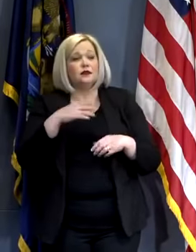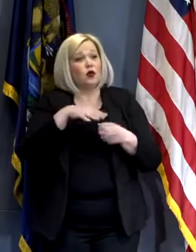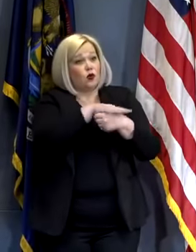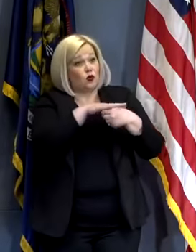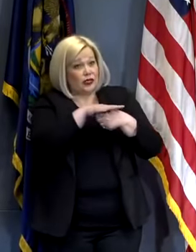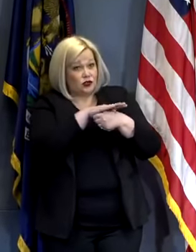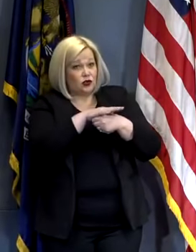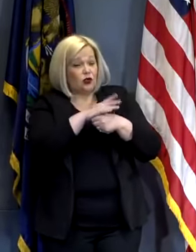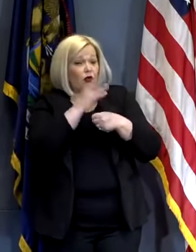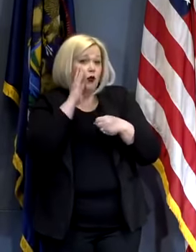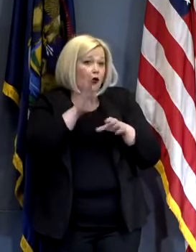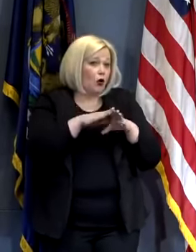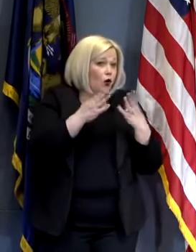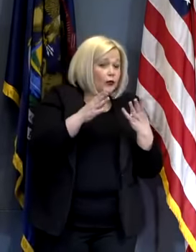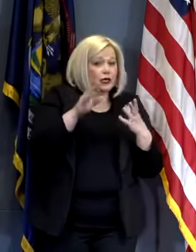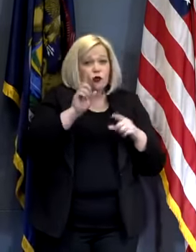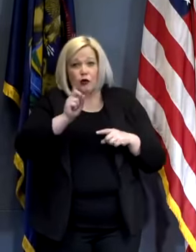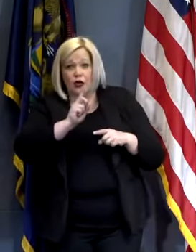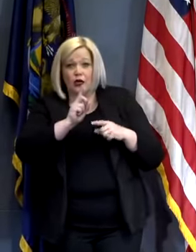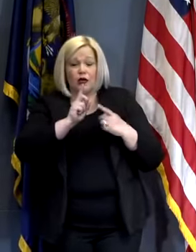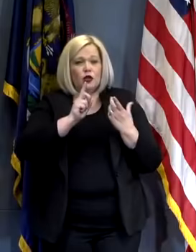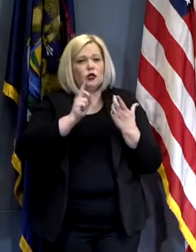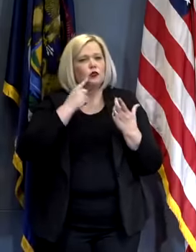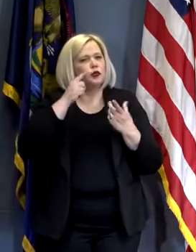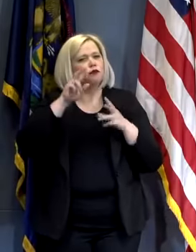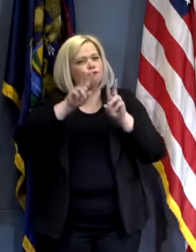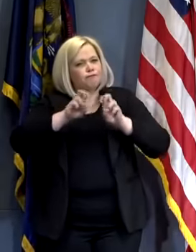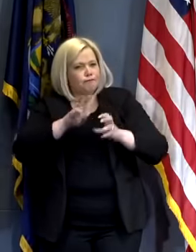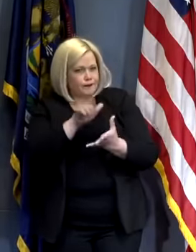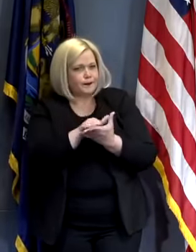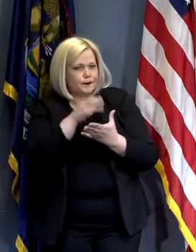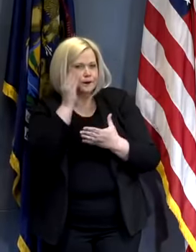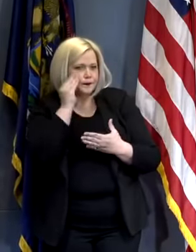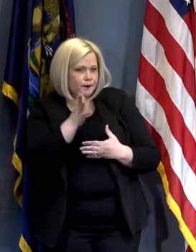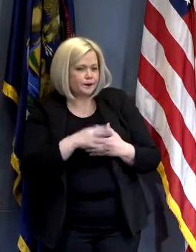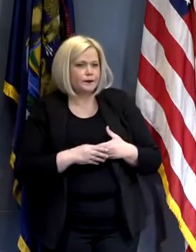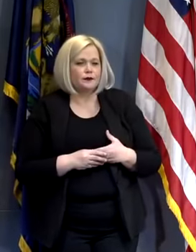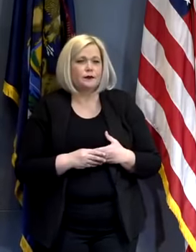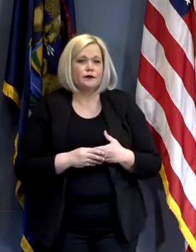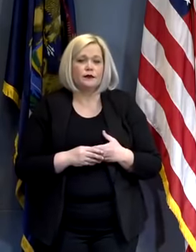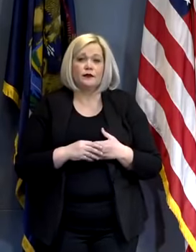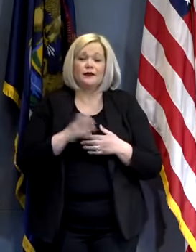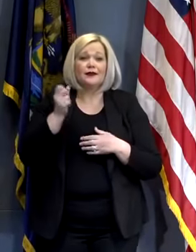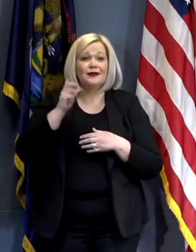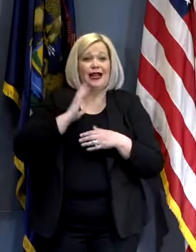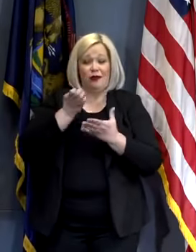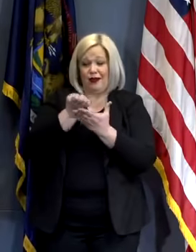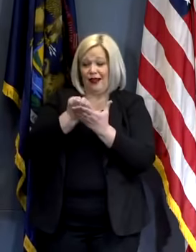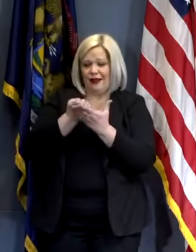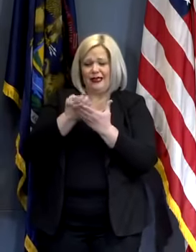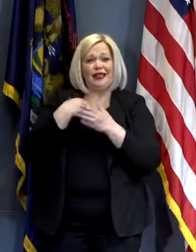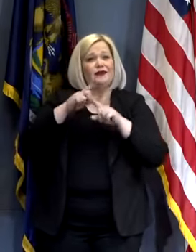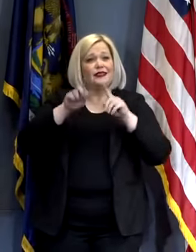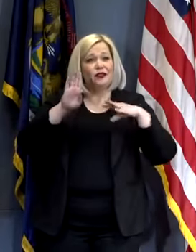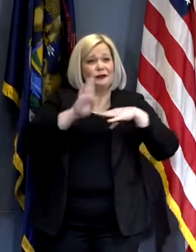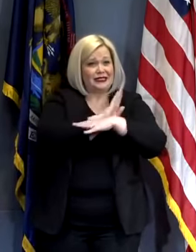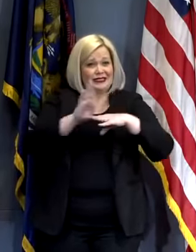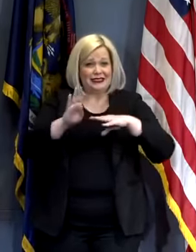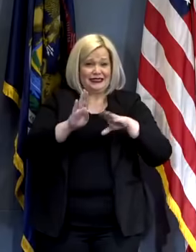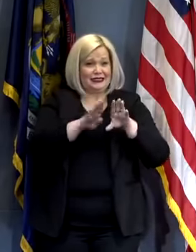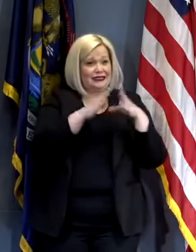is something that we are looking to. There are different types of business in our economy that are